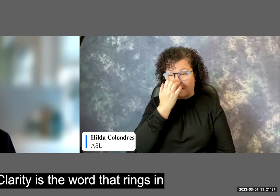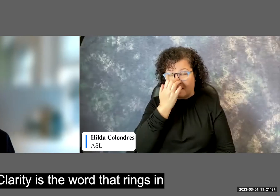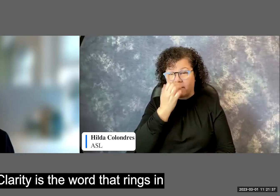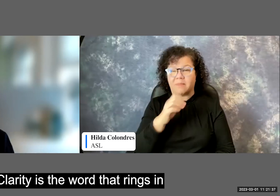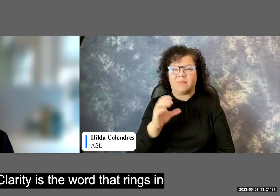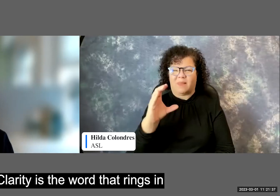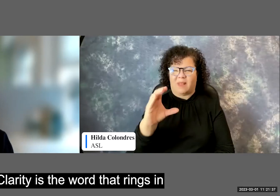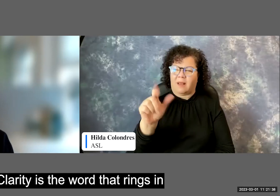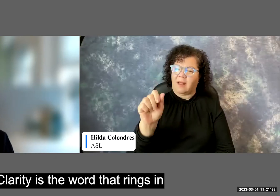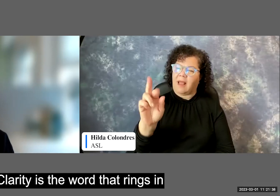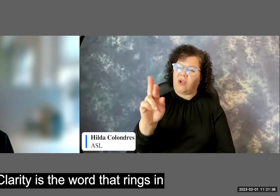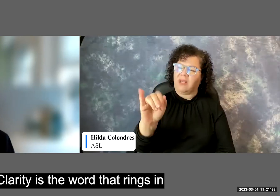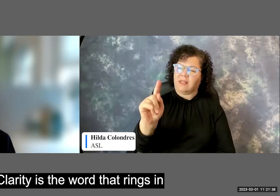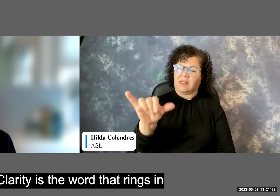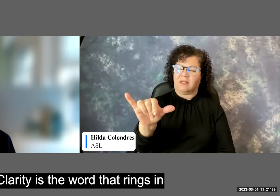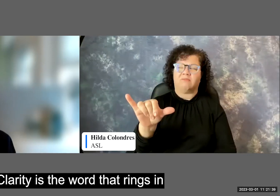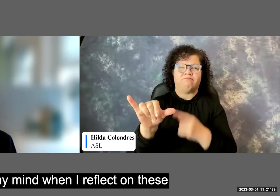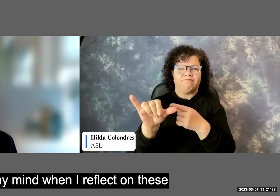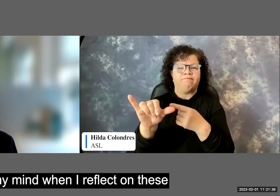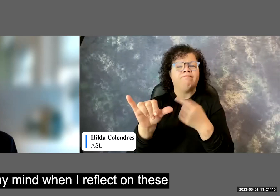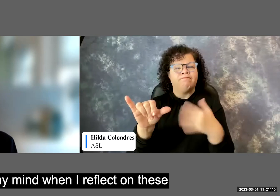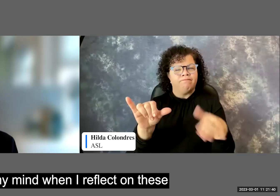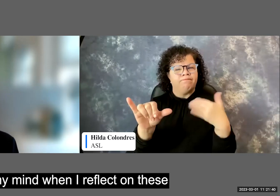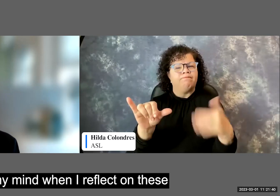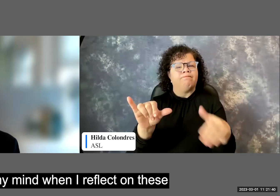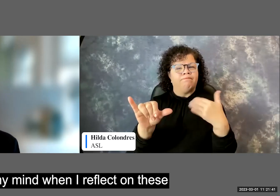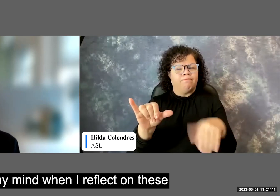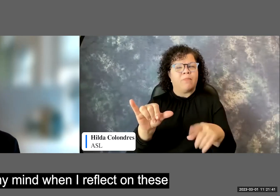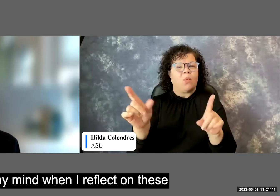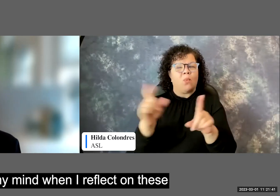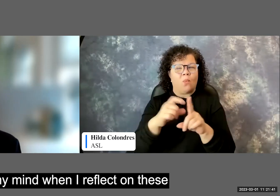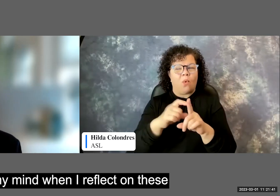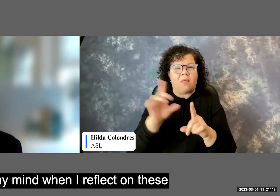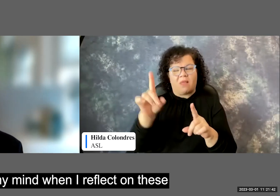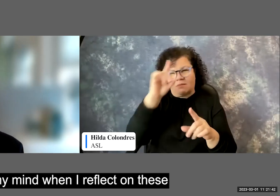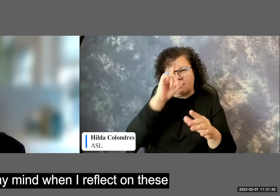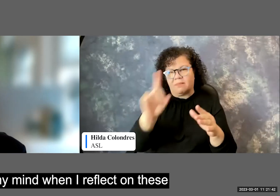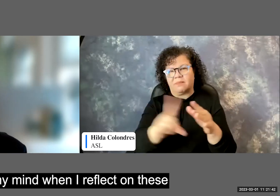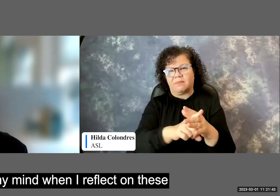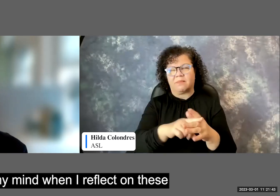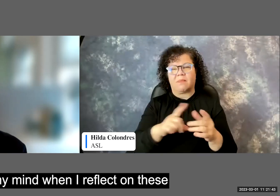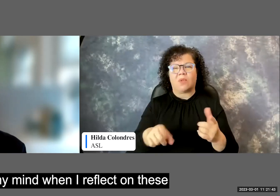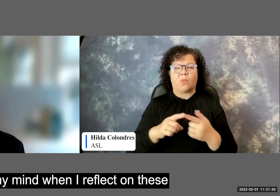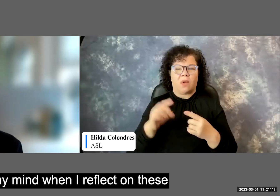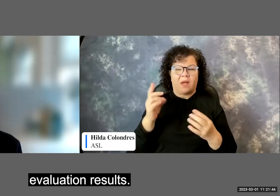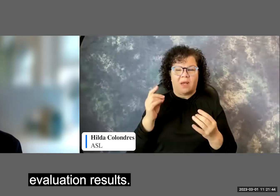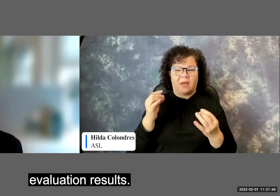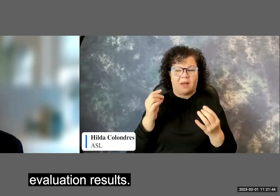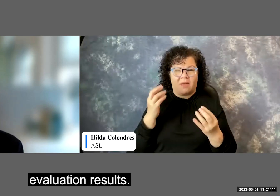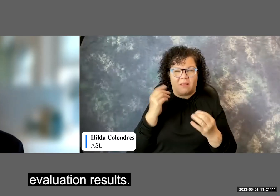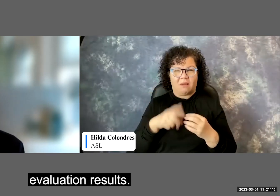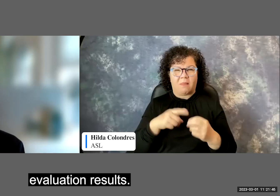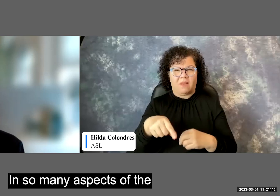Clarity is the word that rings in my mind when I reflect on these evaluation